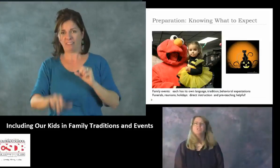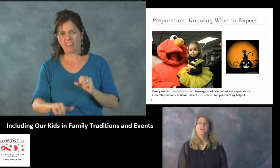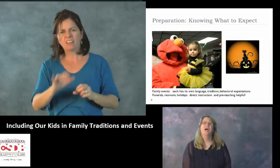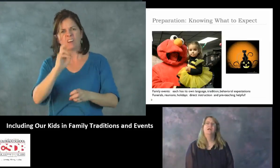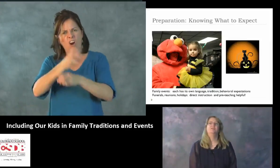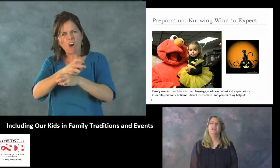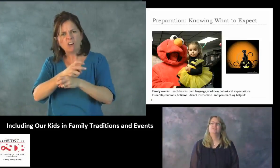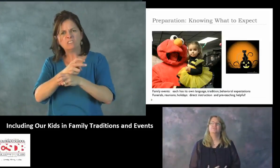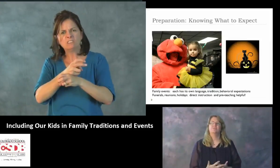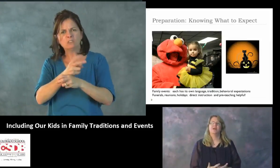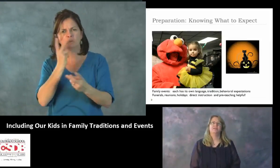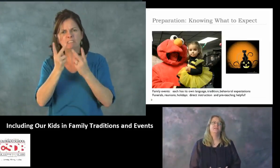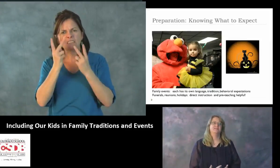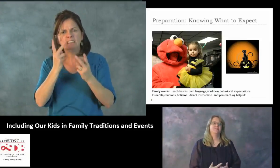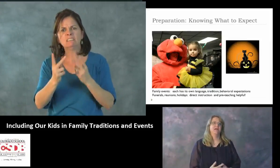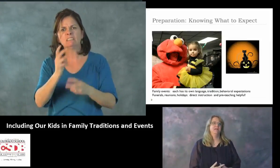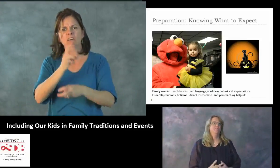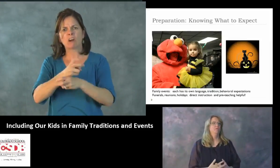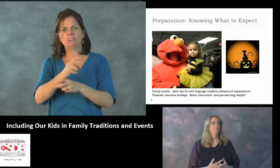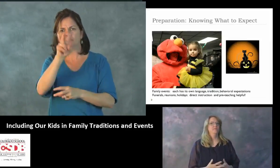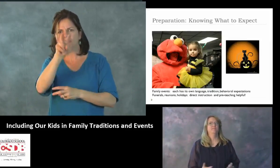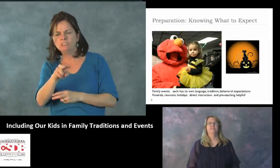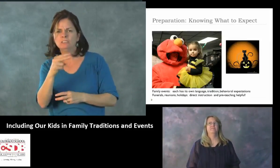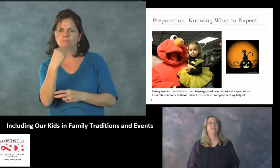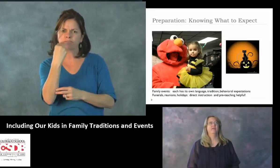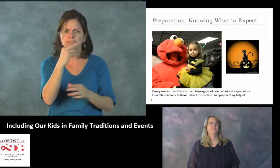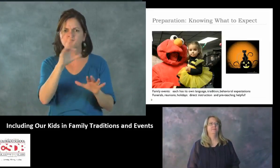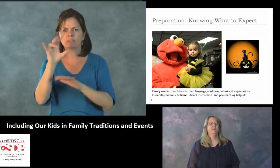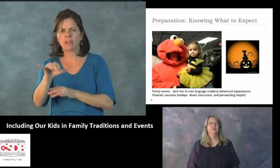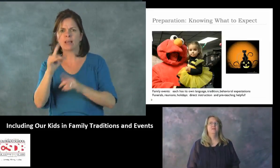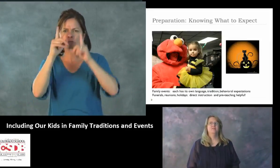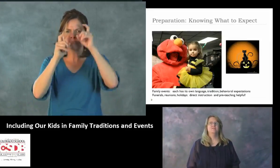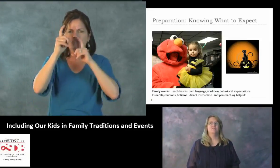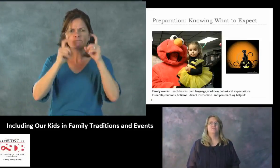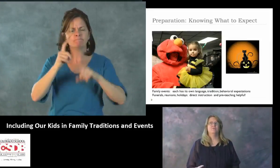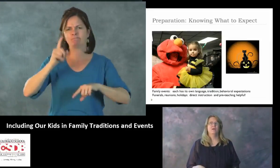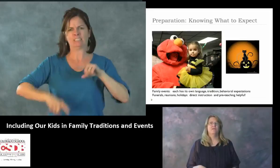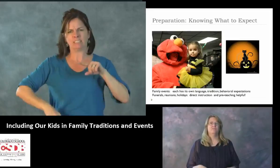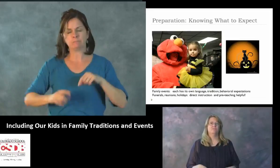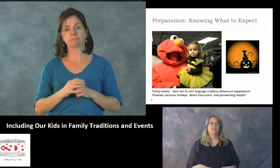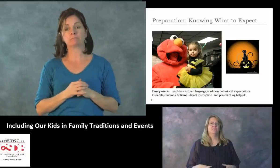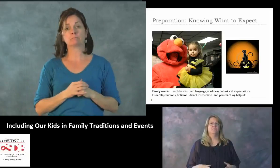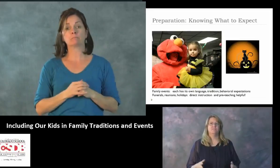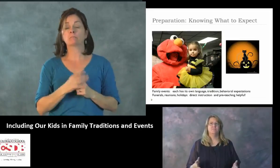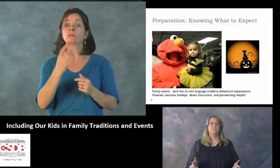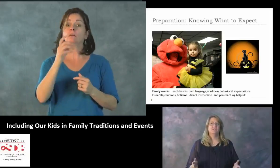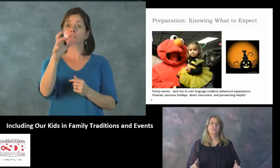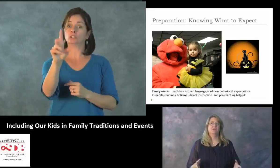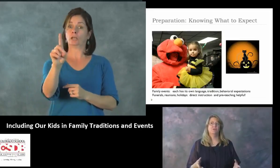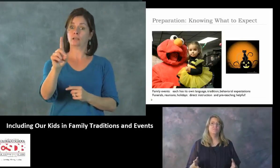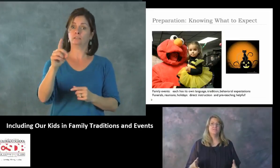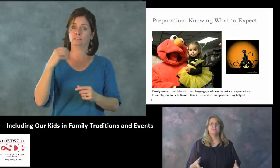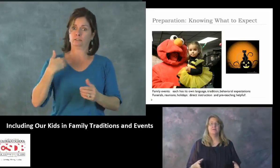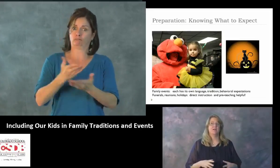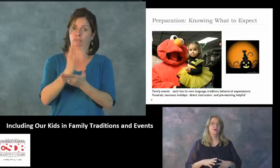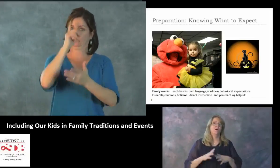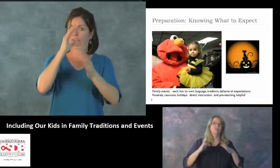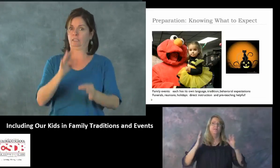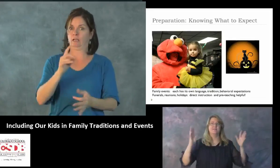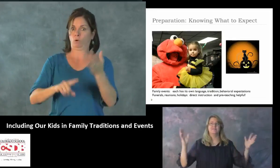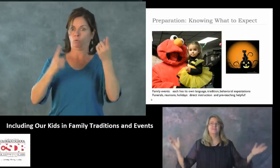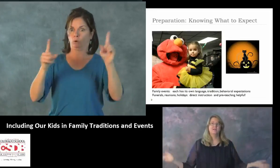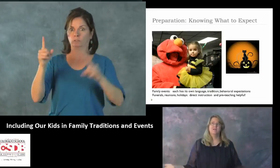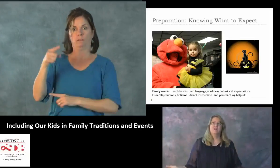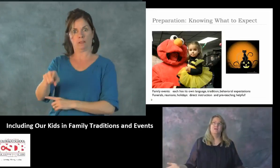Certainly, a child has the right to decide what's fun for them. So if you have a child who's especially nervous about